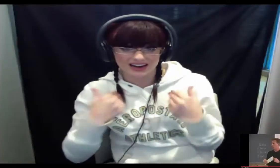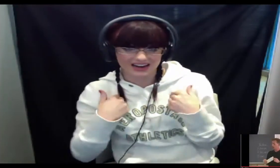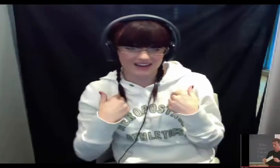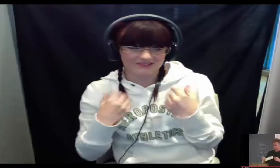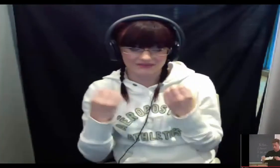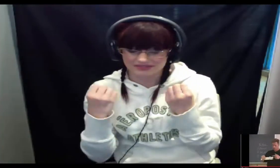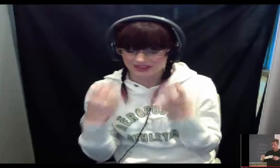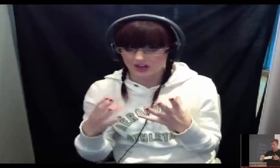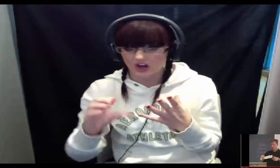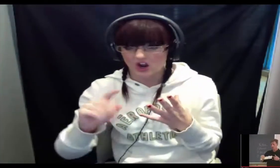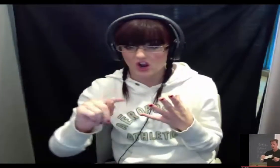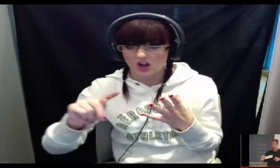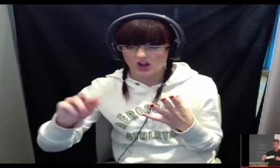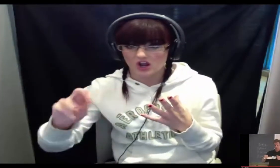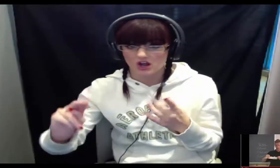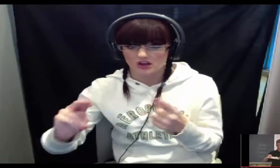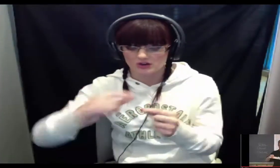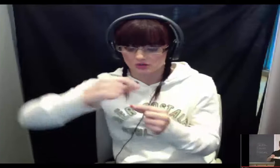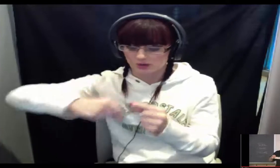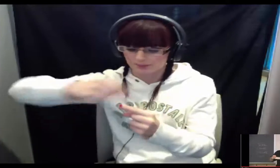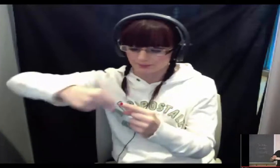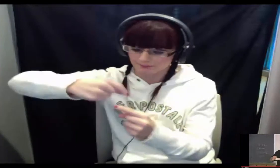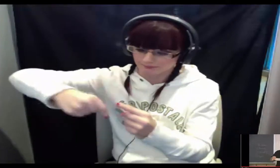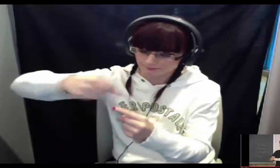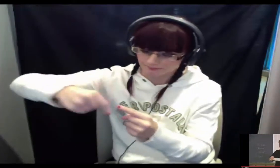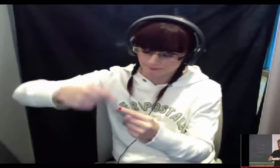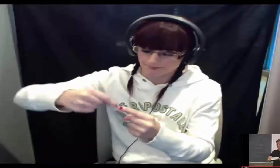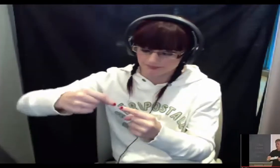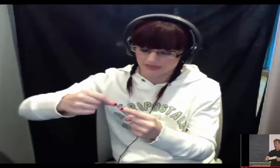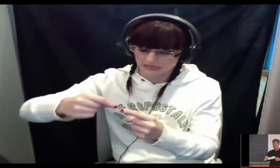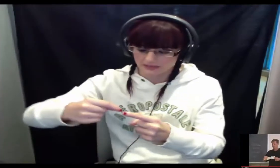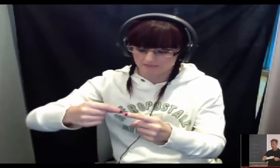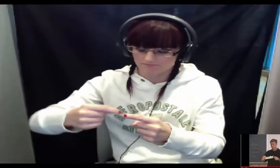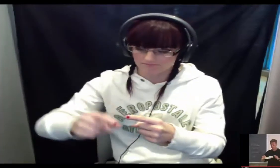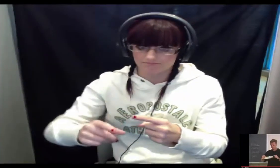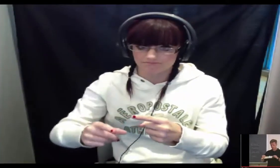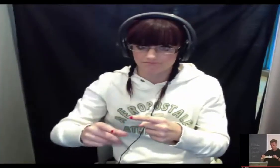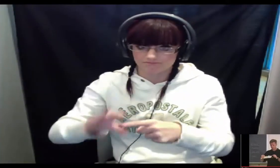or cotton basically, and wrapped it around there, and then connected it with some rubber bands.